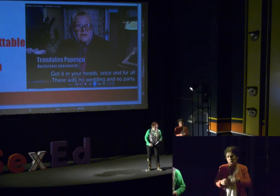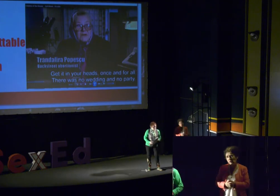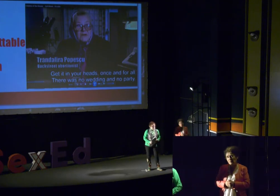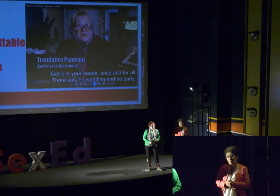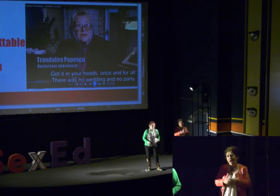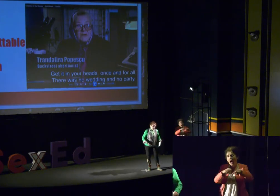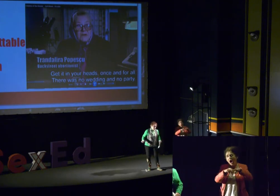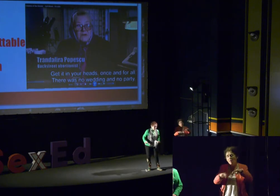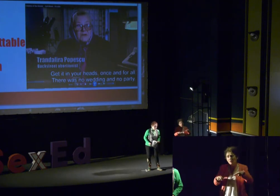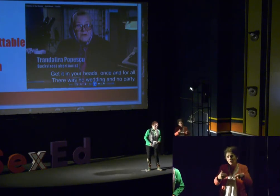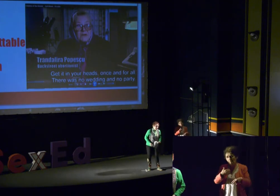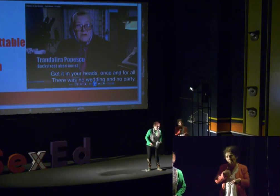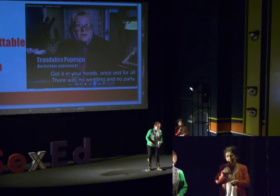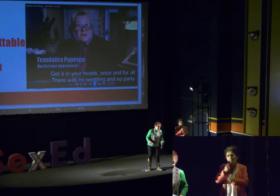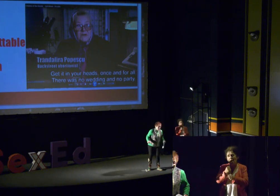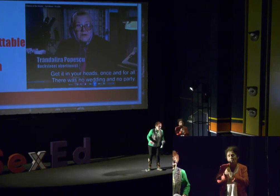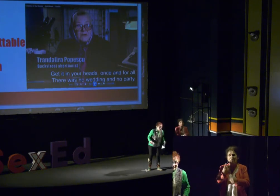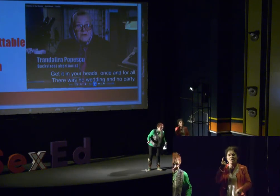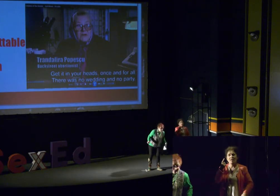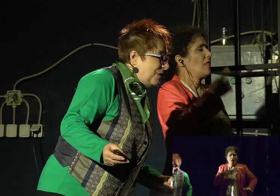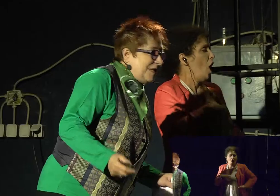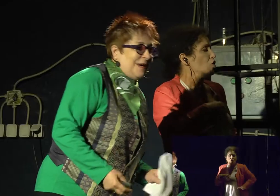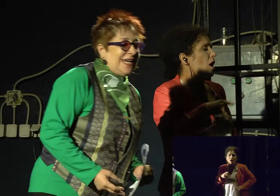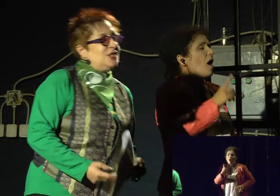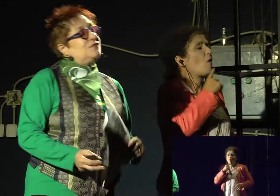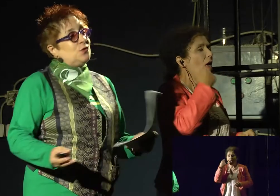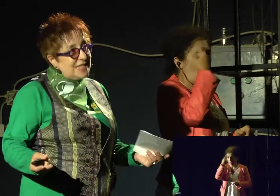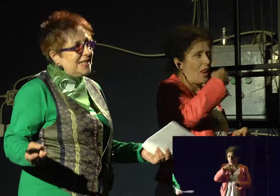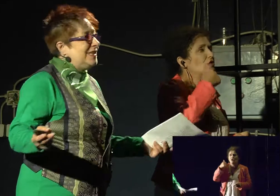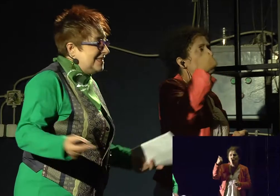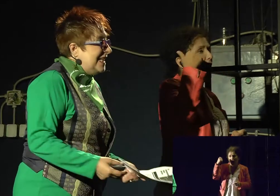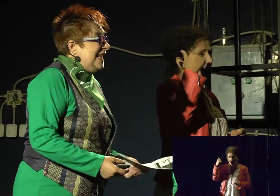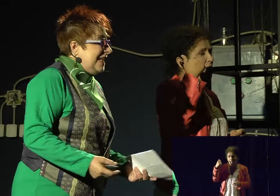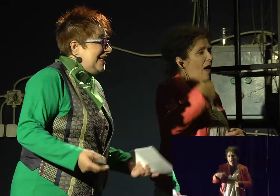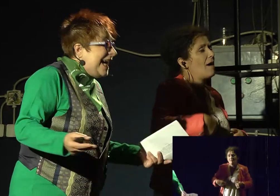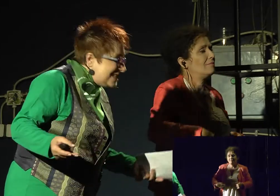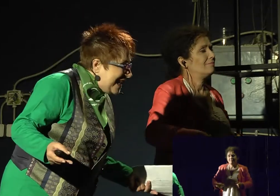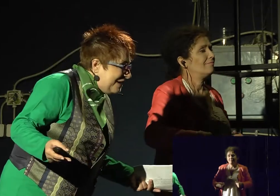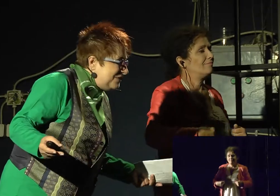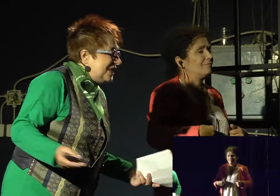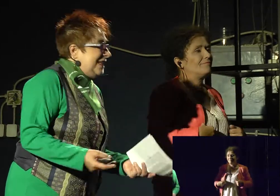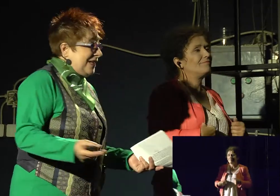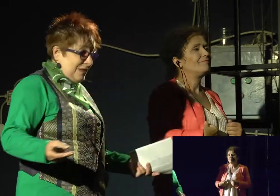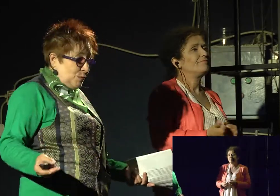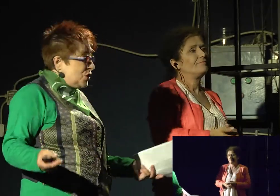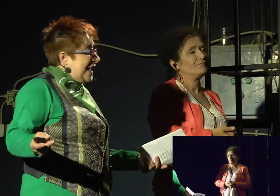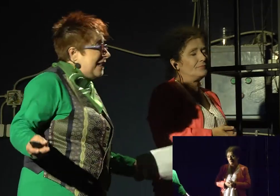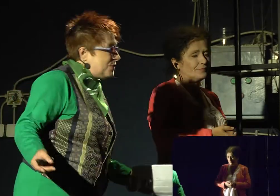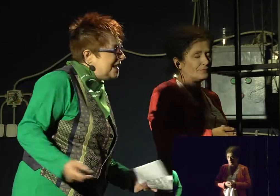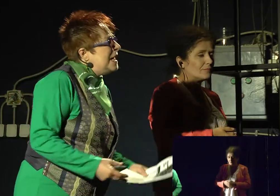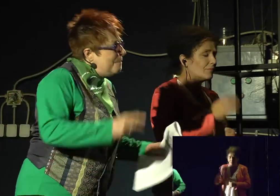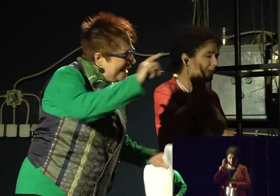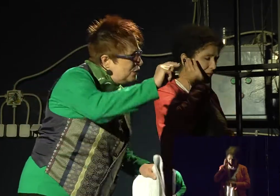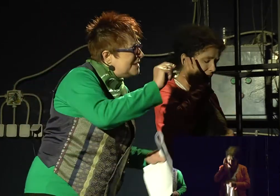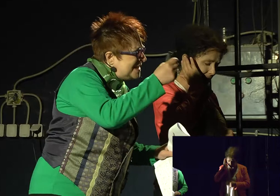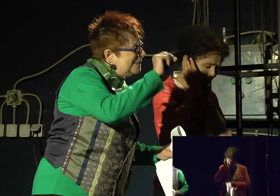And like most Romanian, my Romanian women my age, of course, I had had to have an illegal abortion. I got